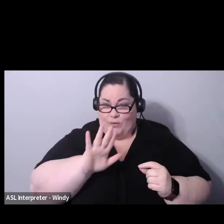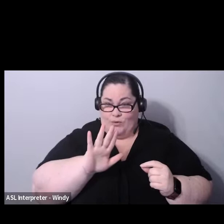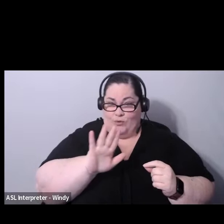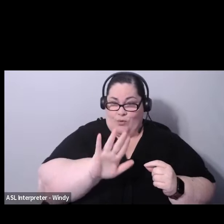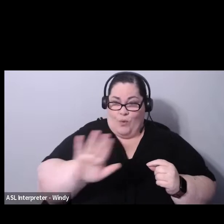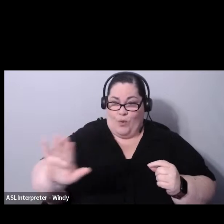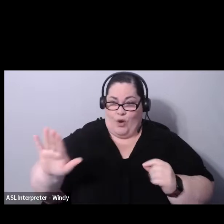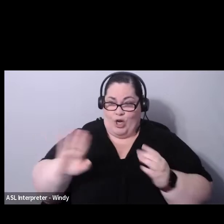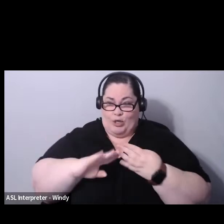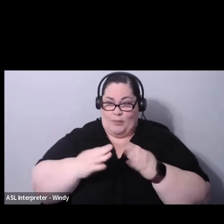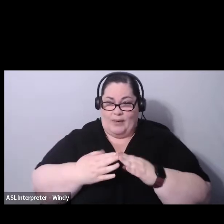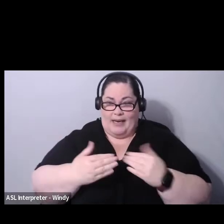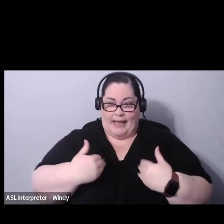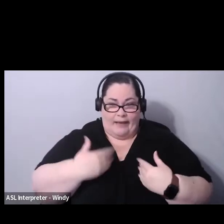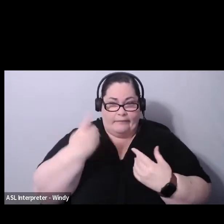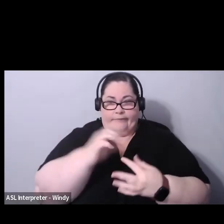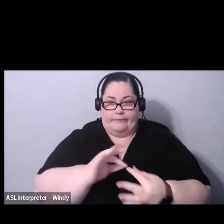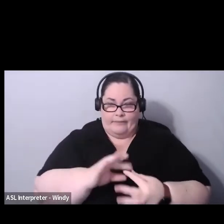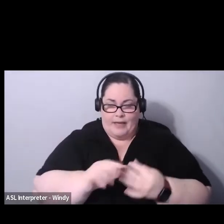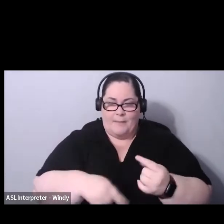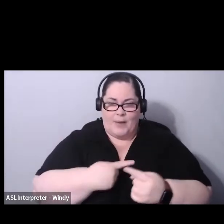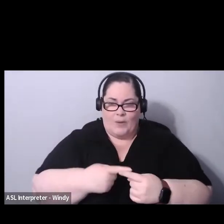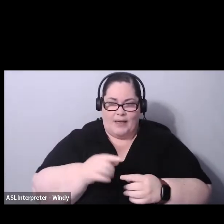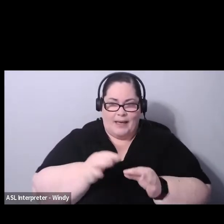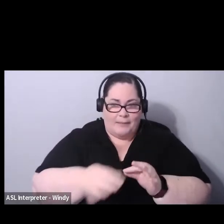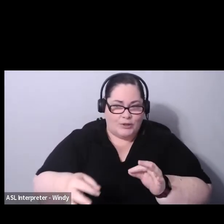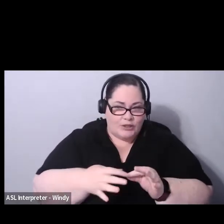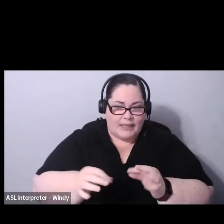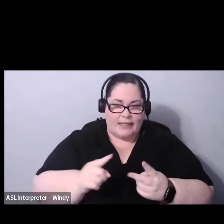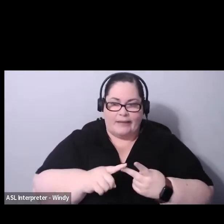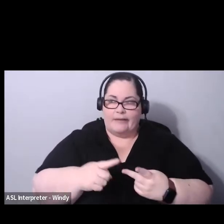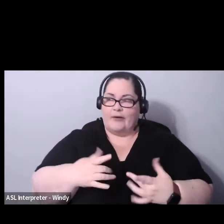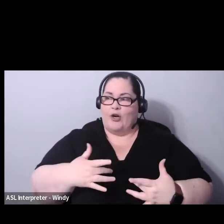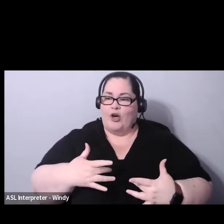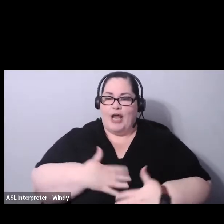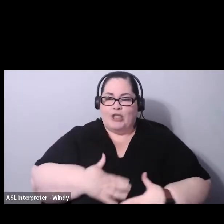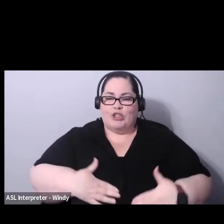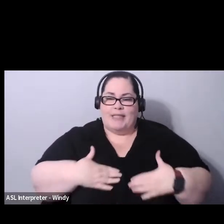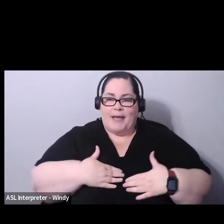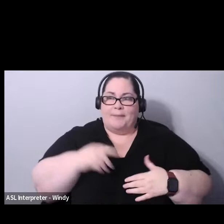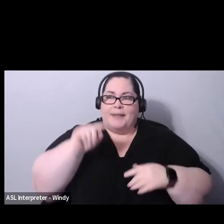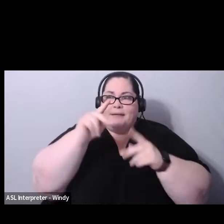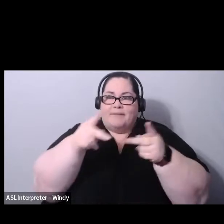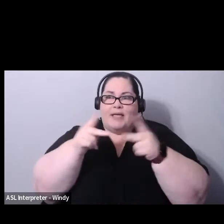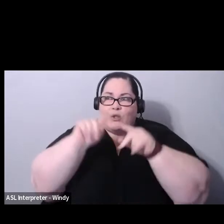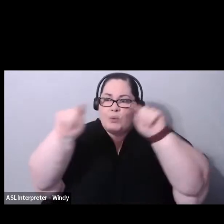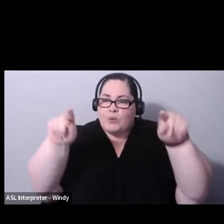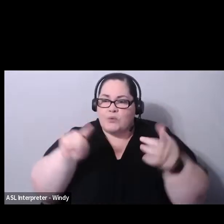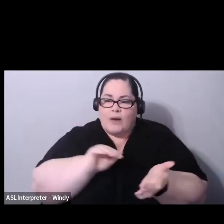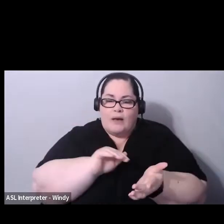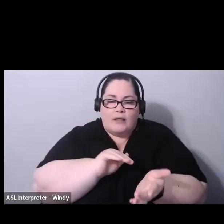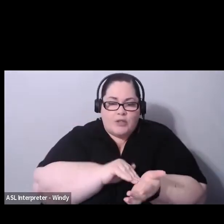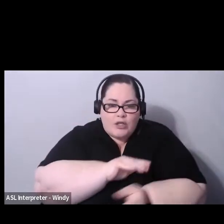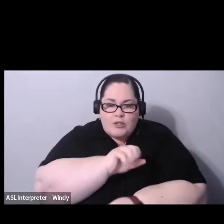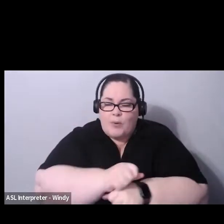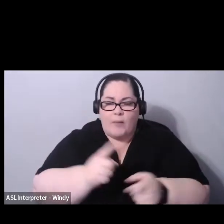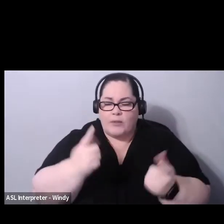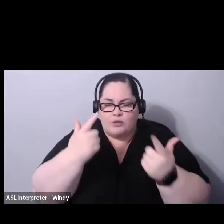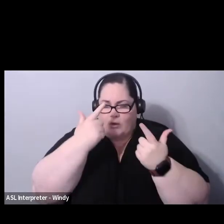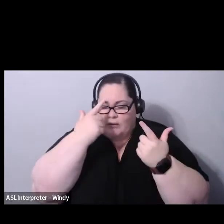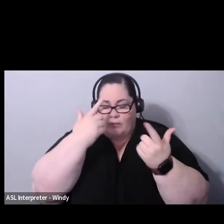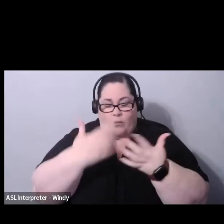communities on regarding captioning and entertainment venues or medical appointments. So just wanted to open the floor and we